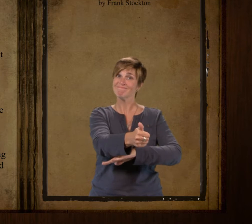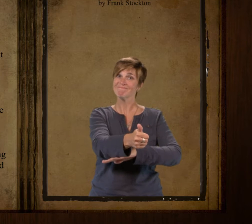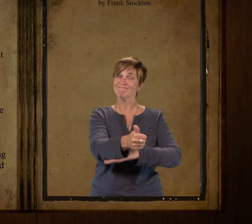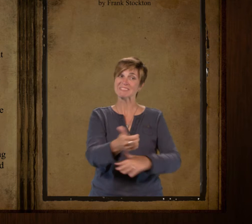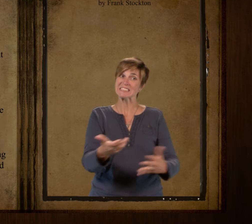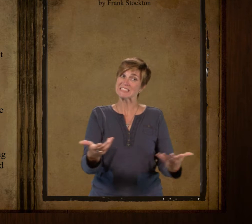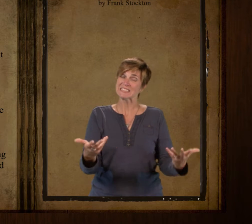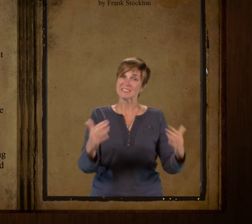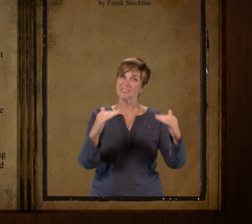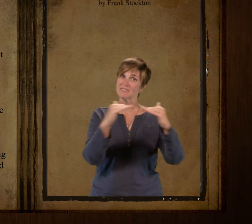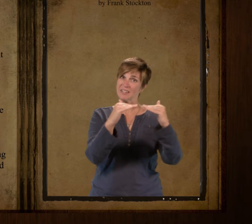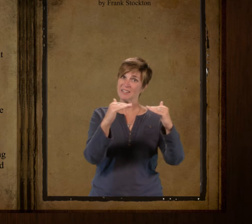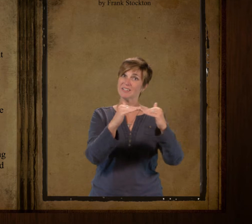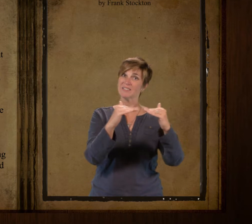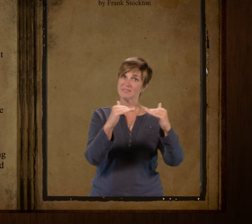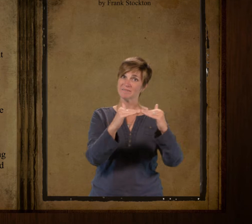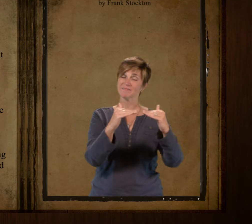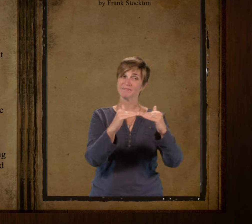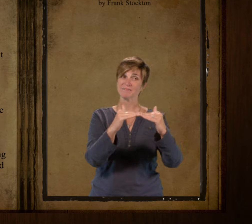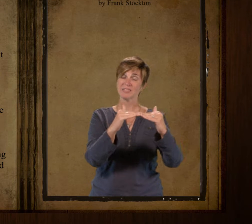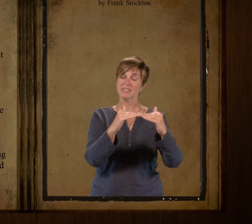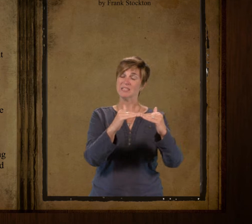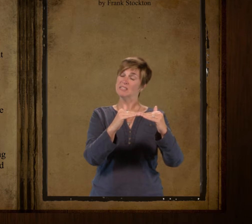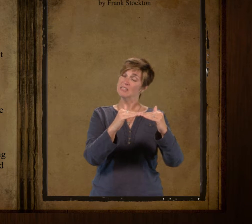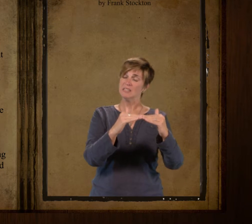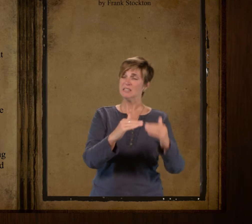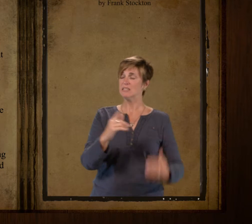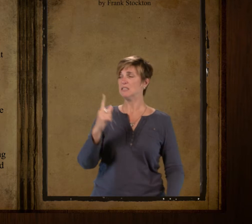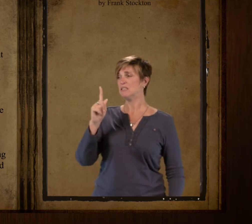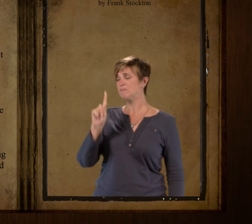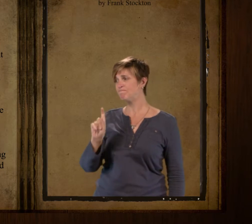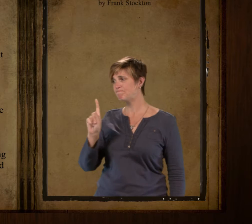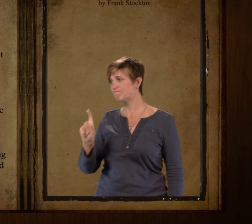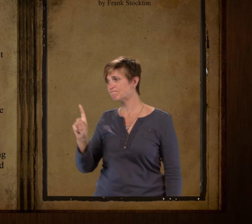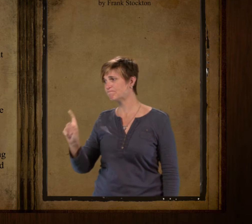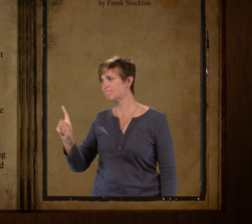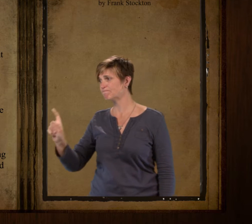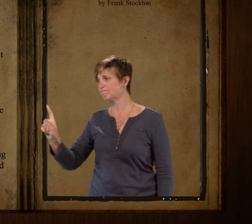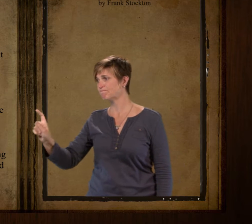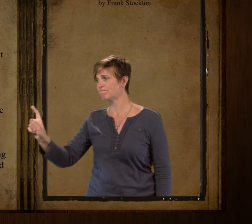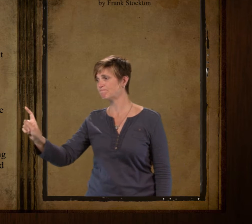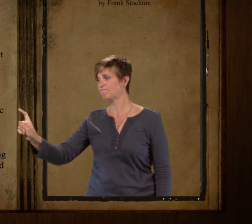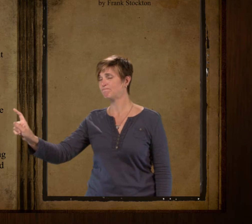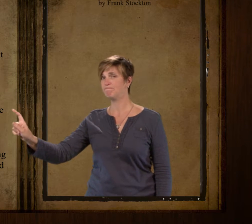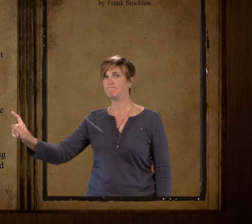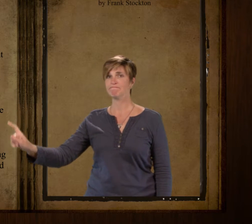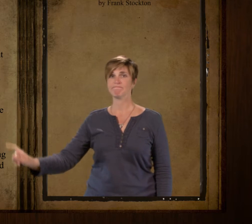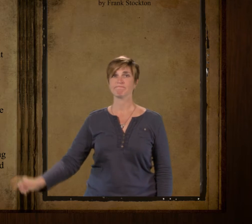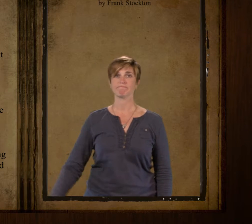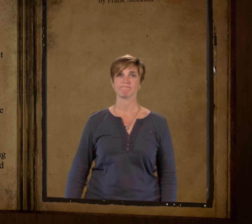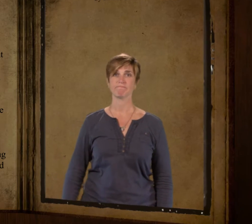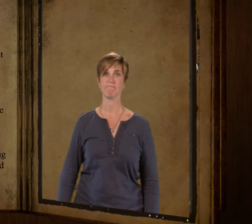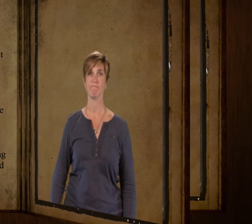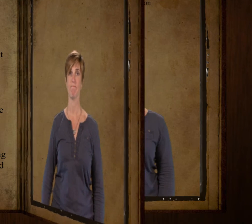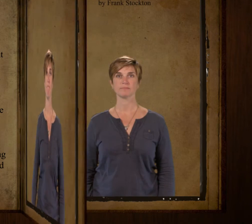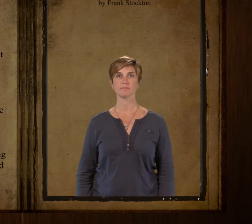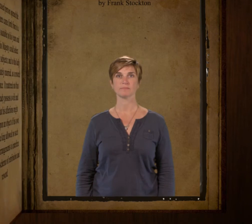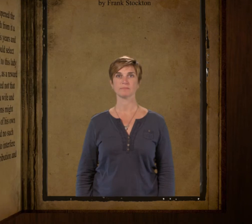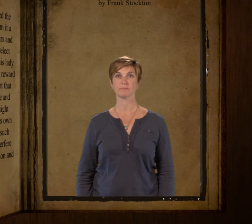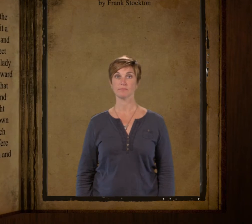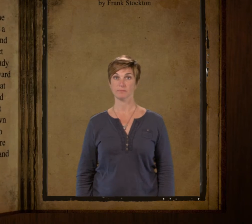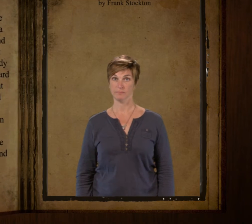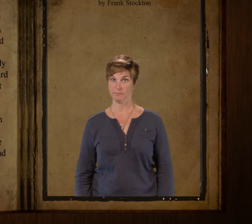young and fair, or so old and respected, should have merited so dire a